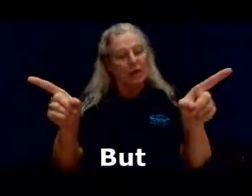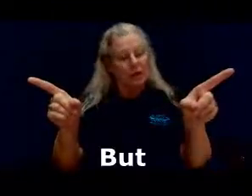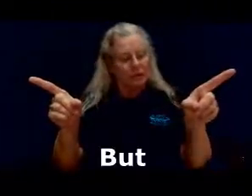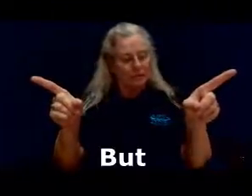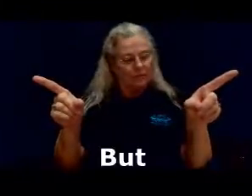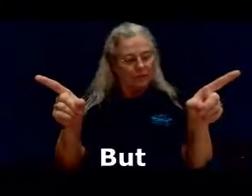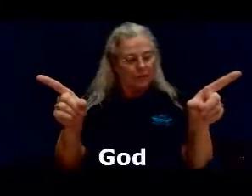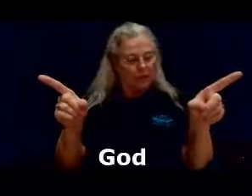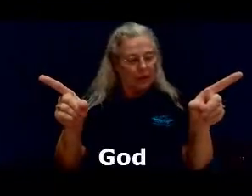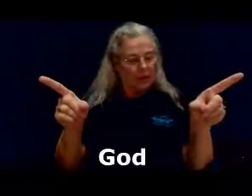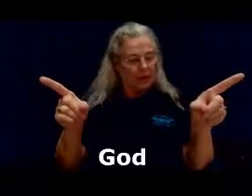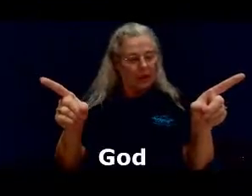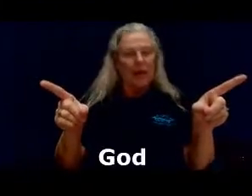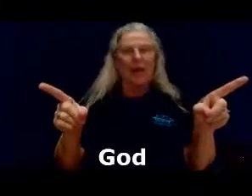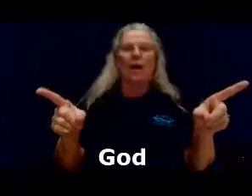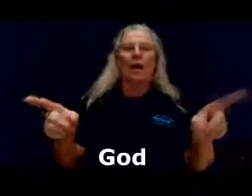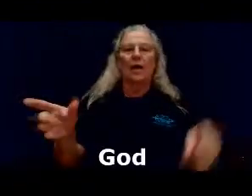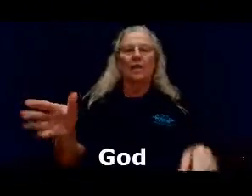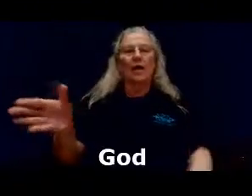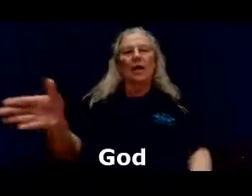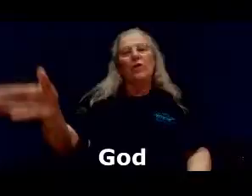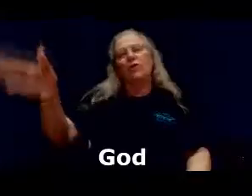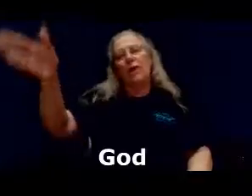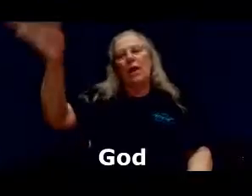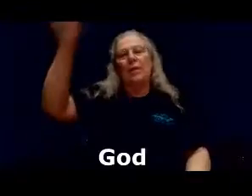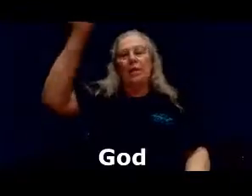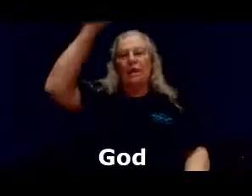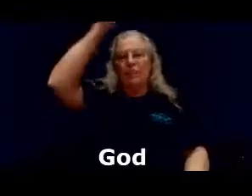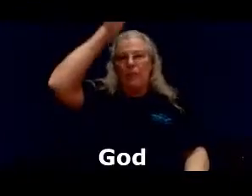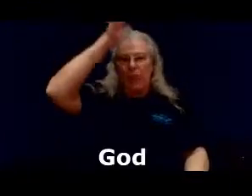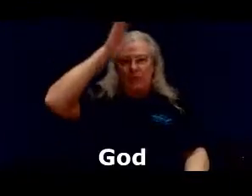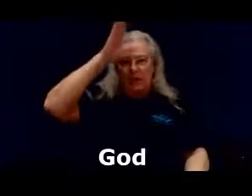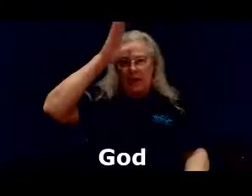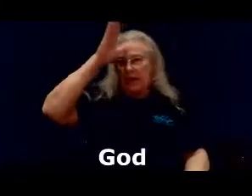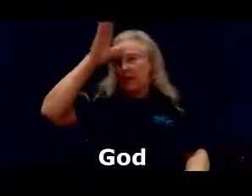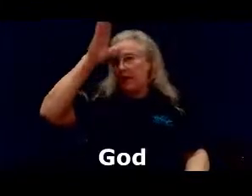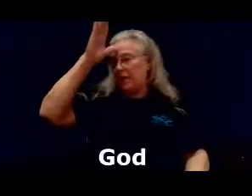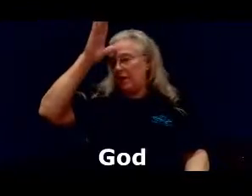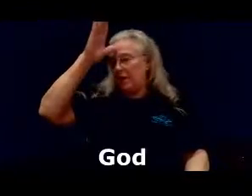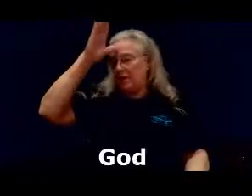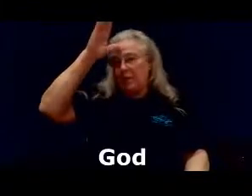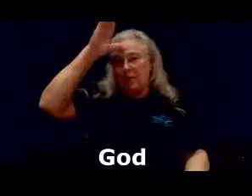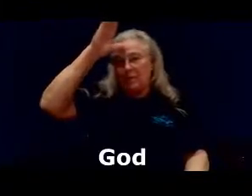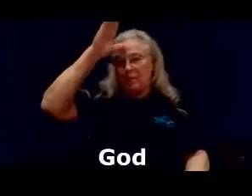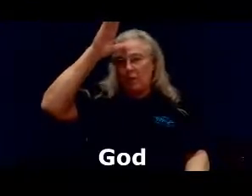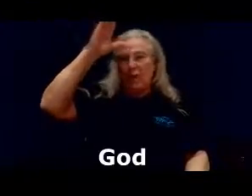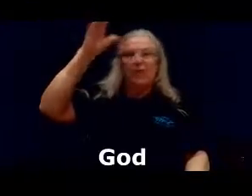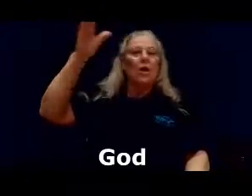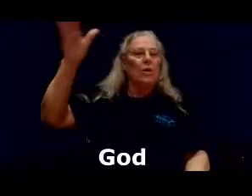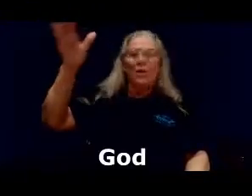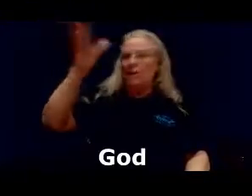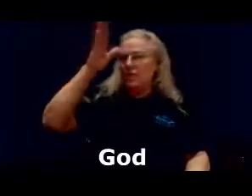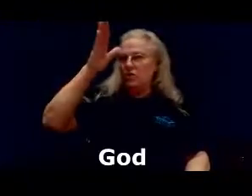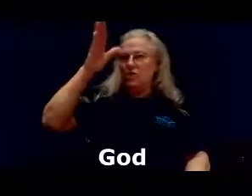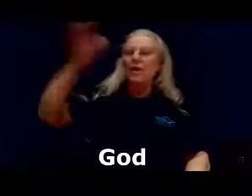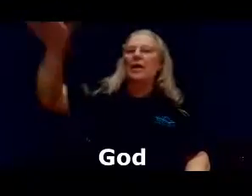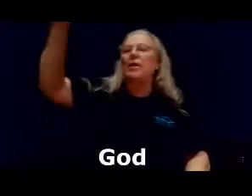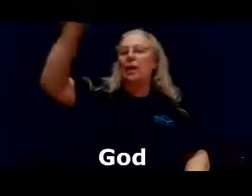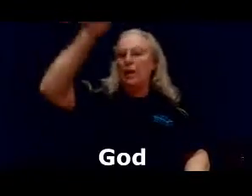direction. God, you're coming down from heaven and landing in the middle of the forehead. Not straight in,